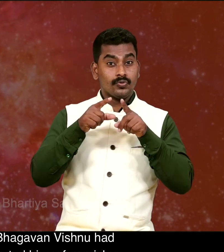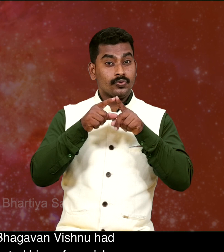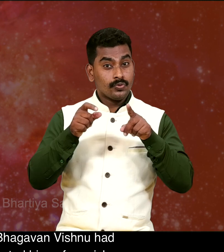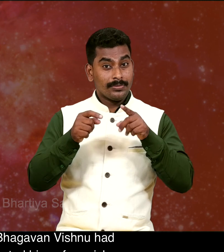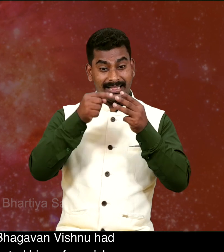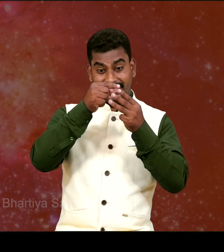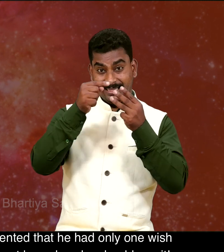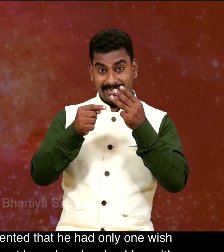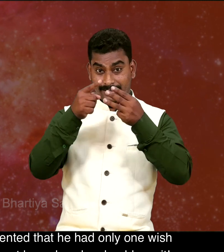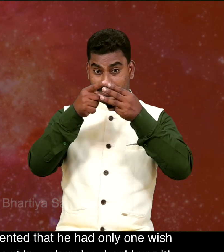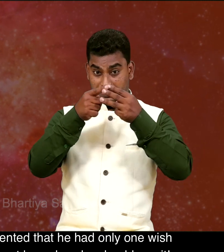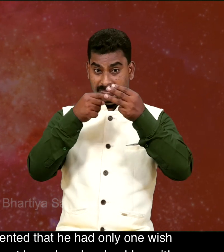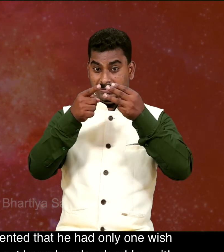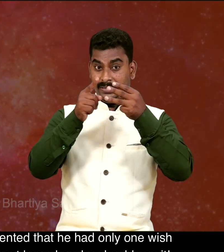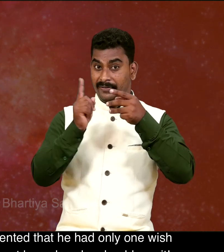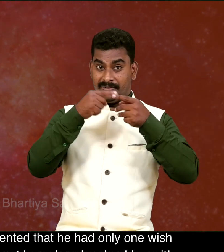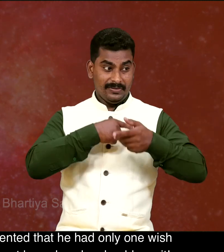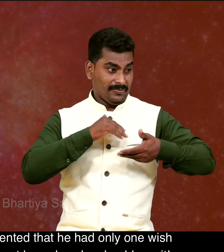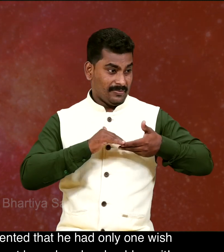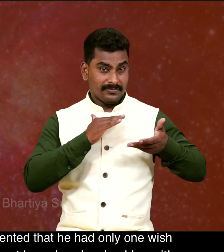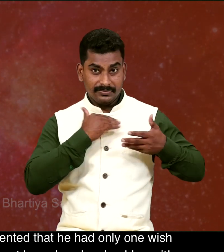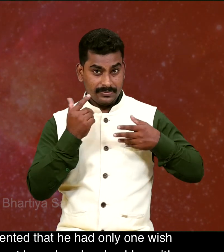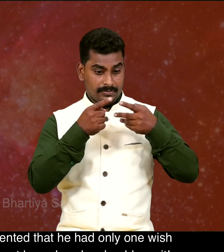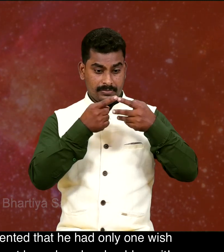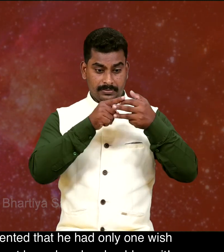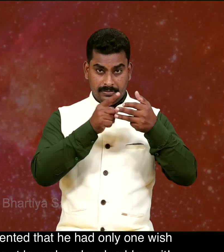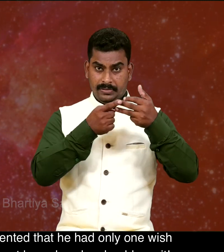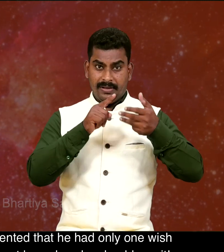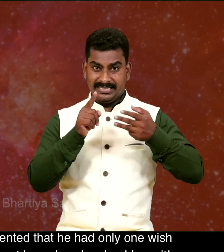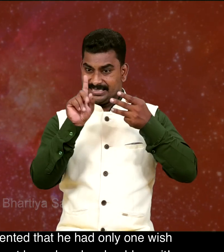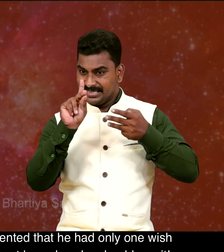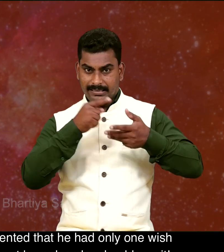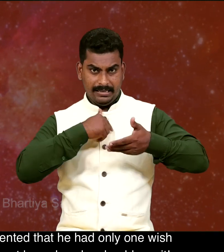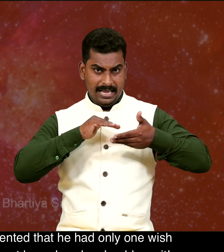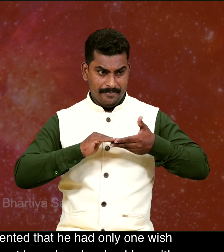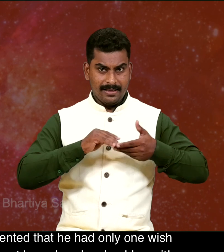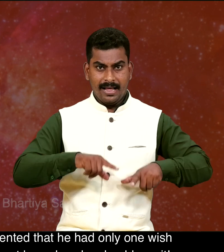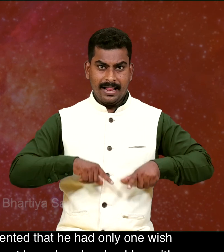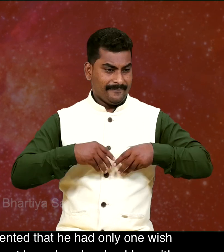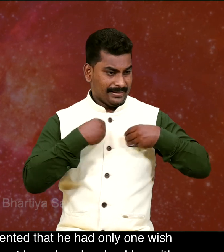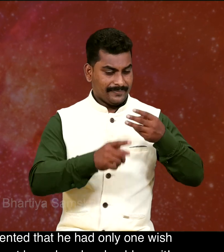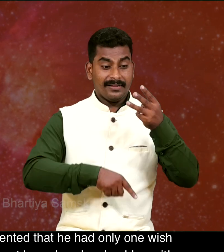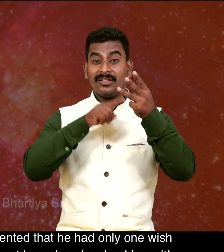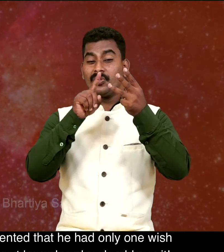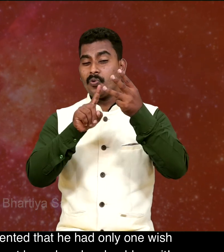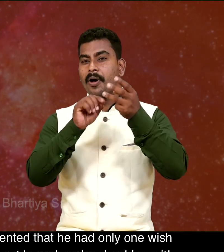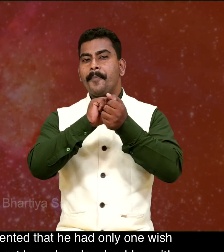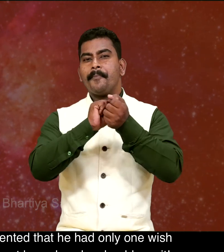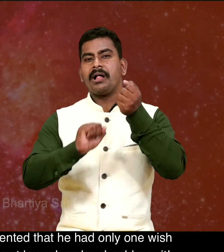he lamented that he had only one wish left and did not know how he